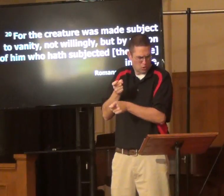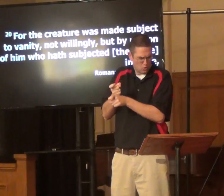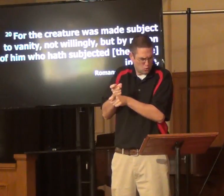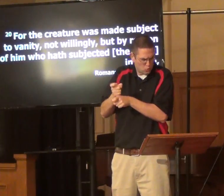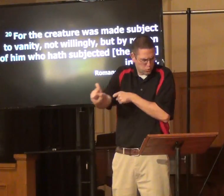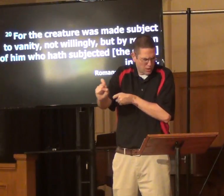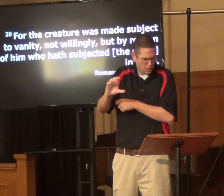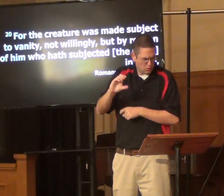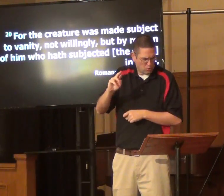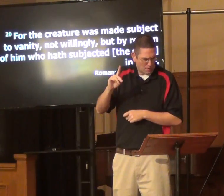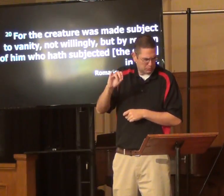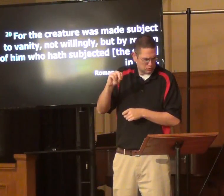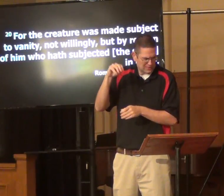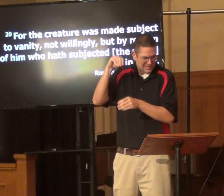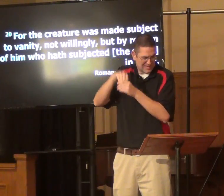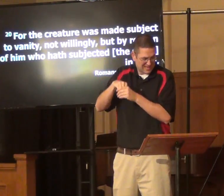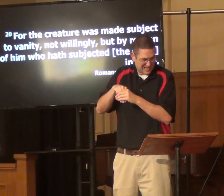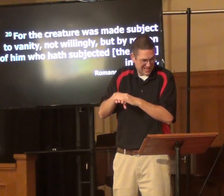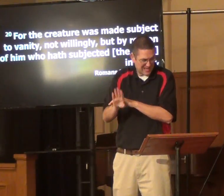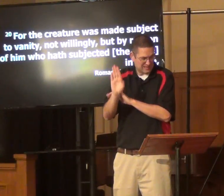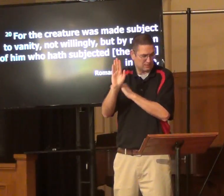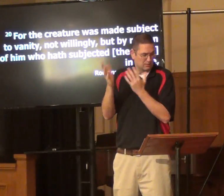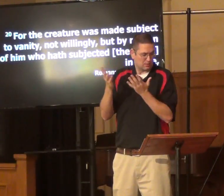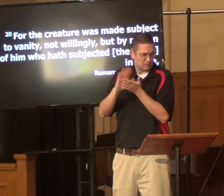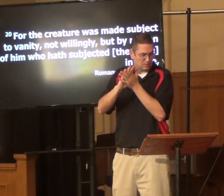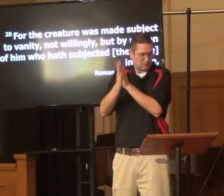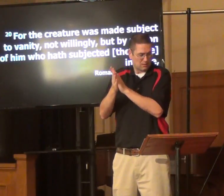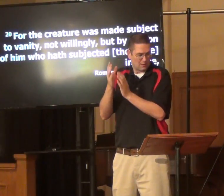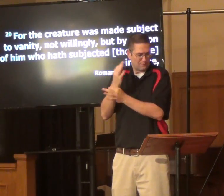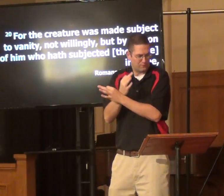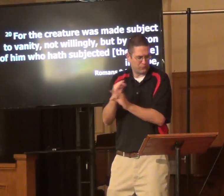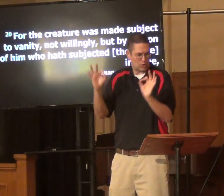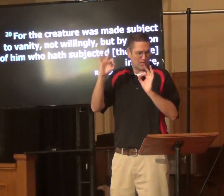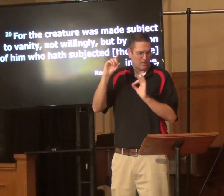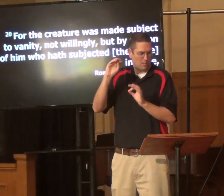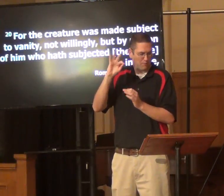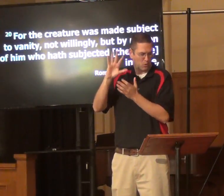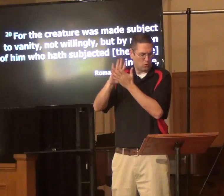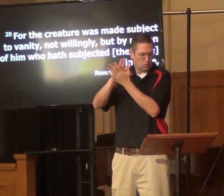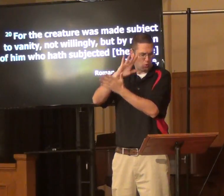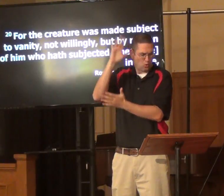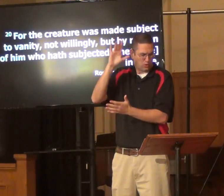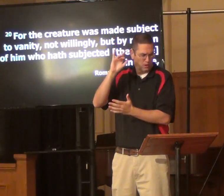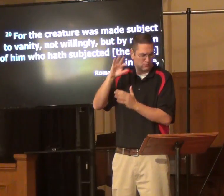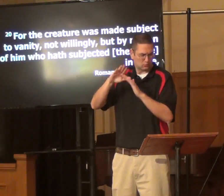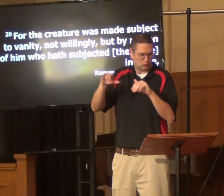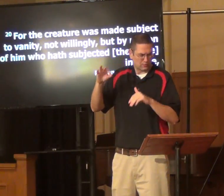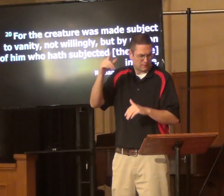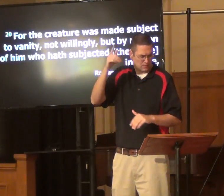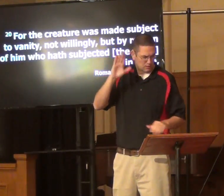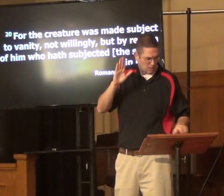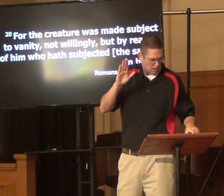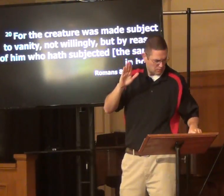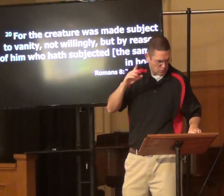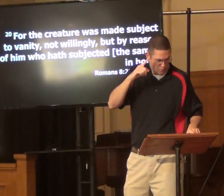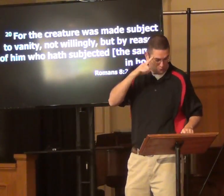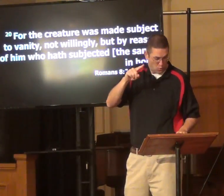slavery to corruption and become in the freedom and the glory of the children